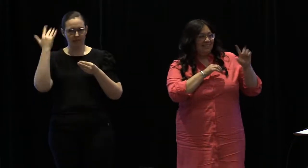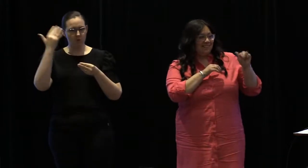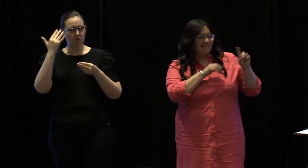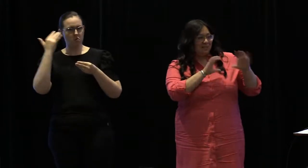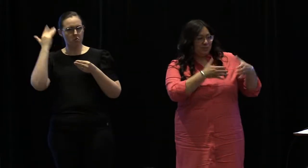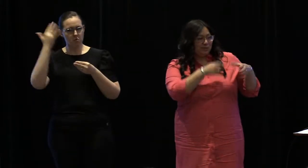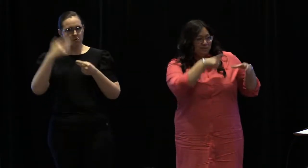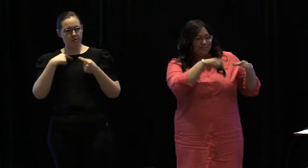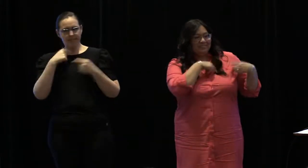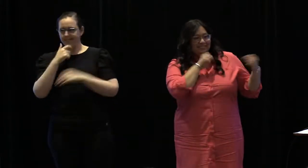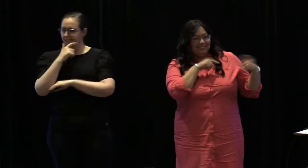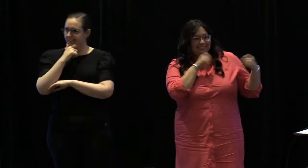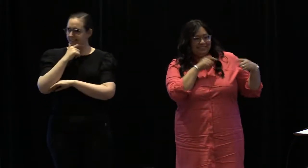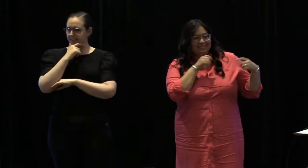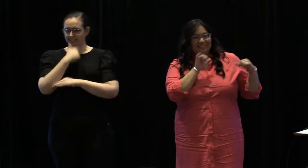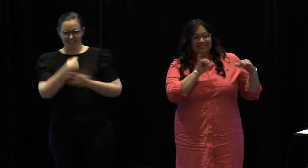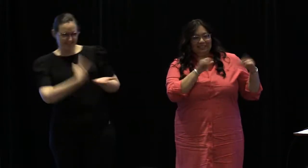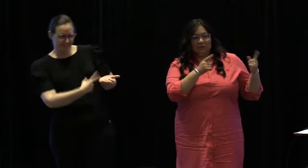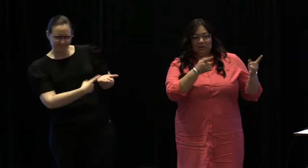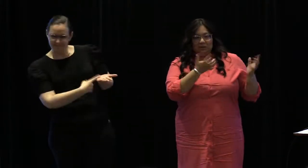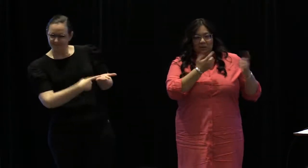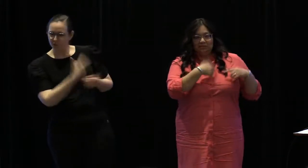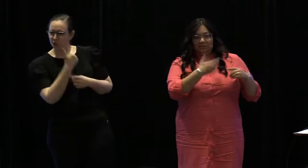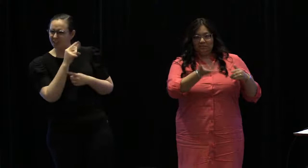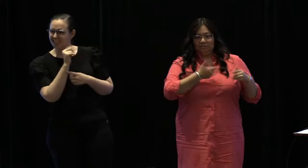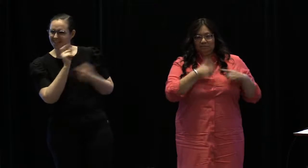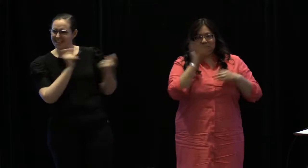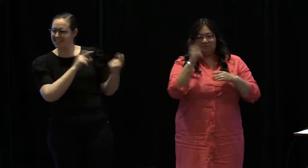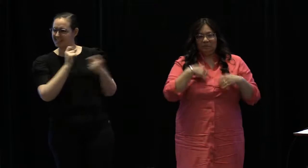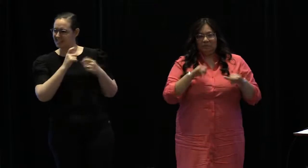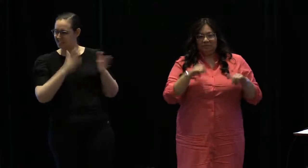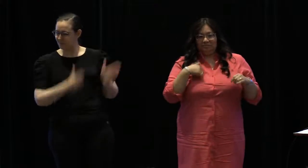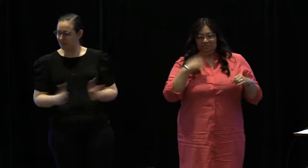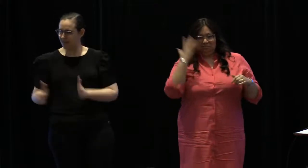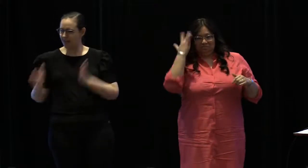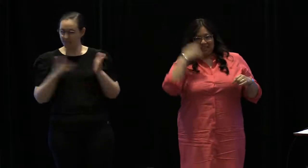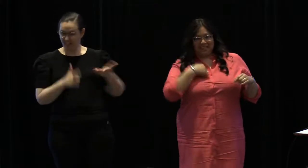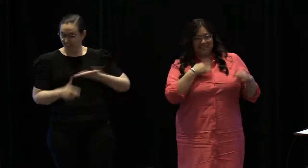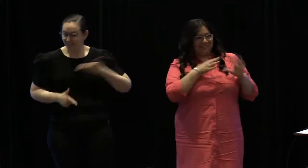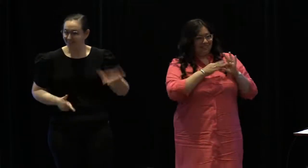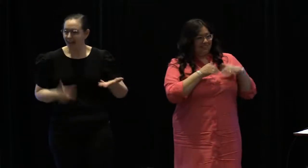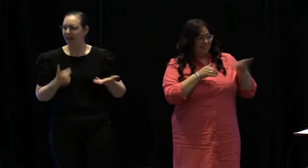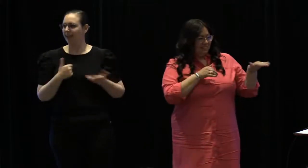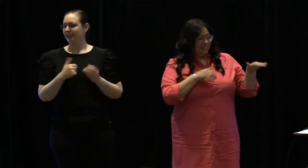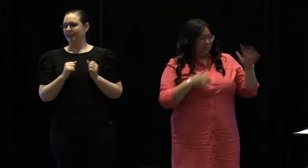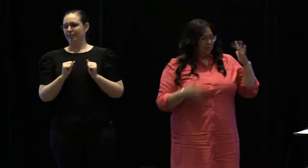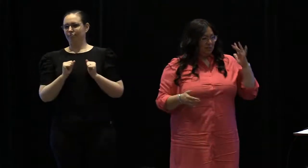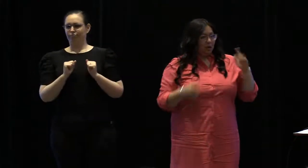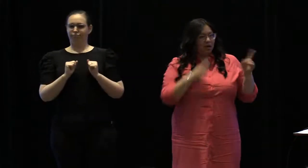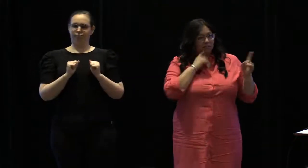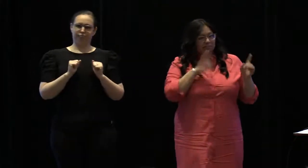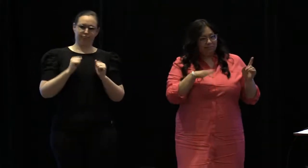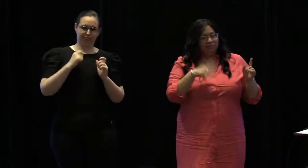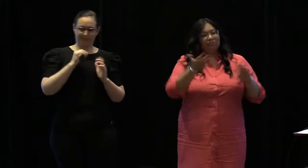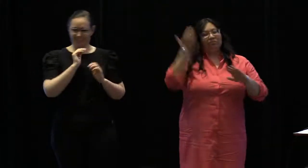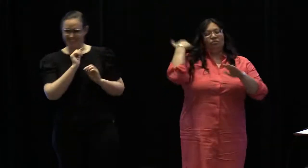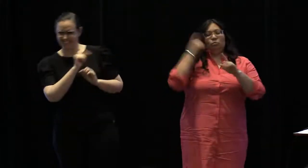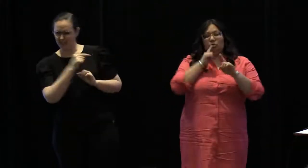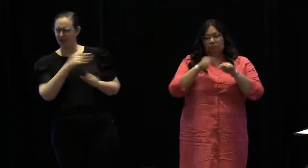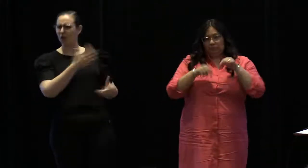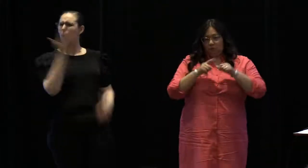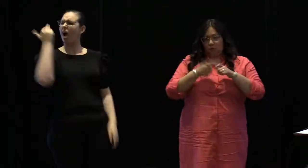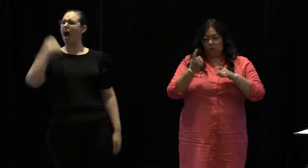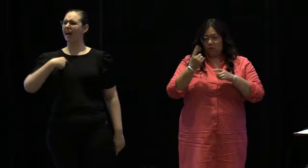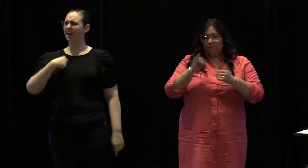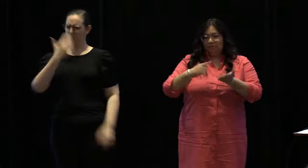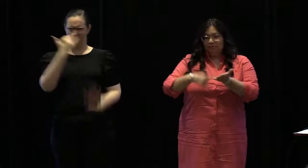and I was back and forth with Imran and Ricky and going, I don't know what to say if I get up and